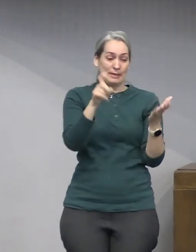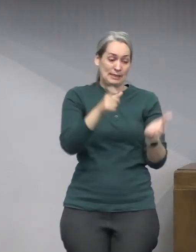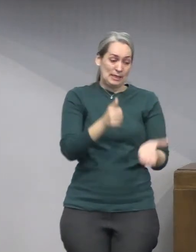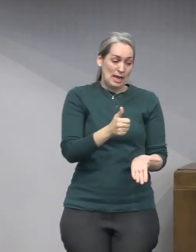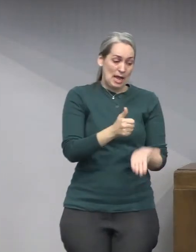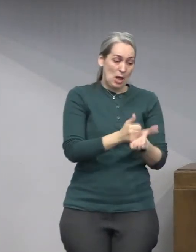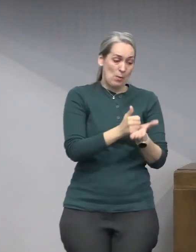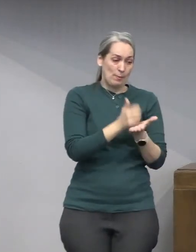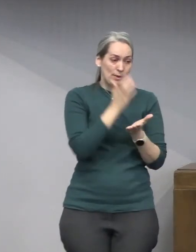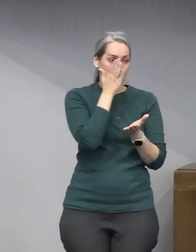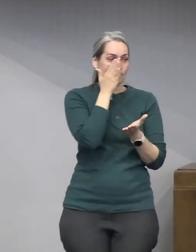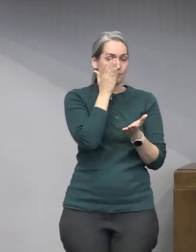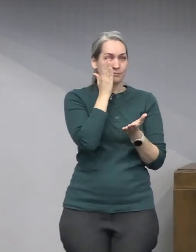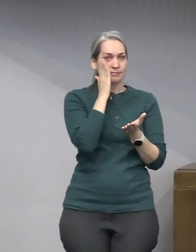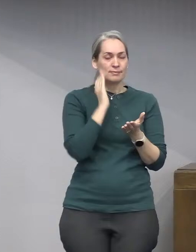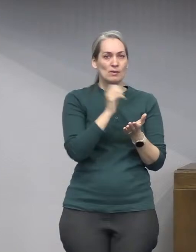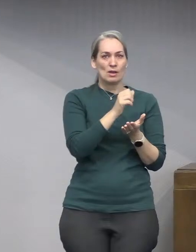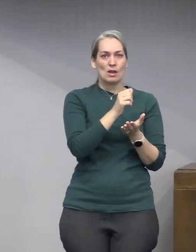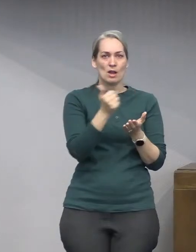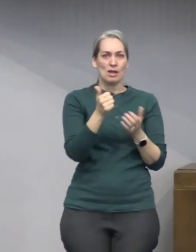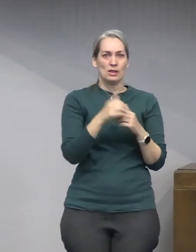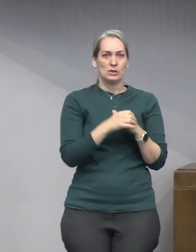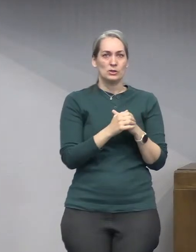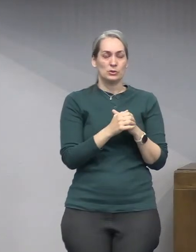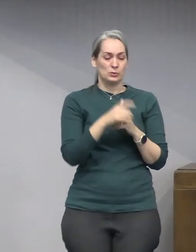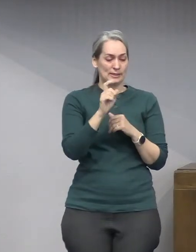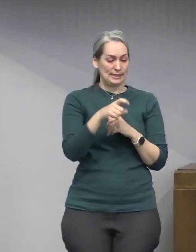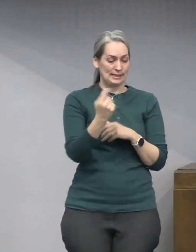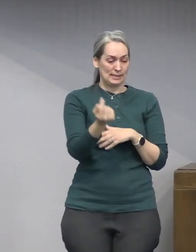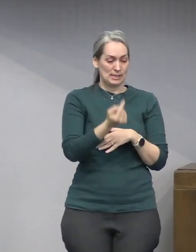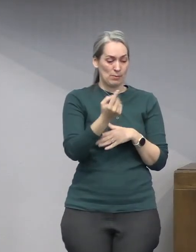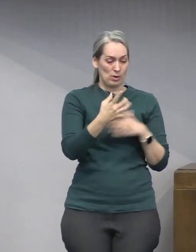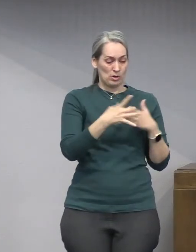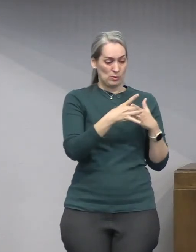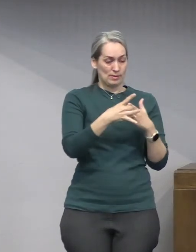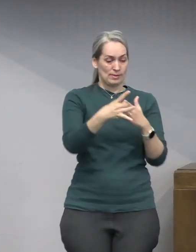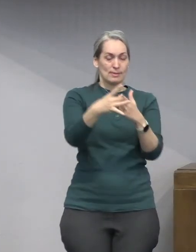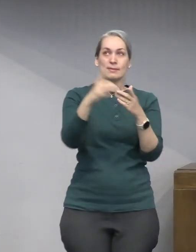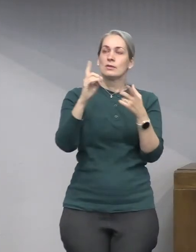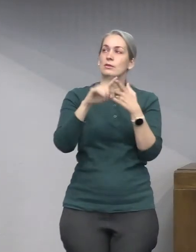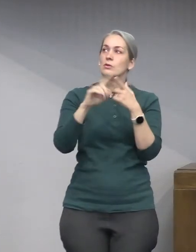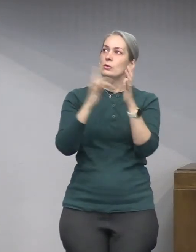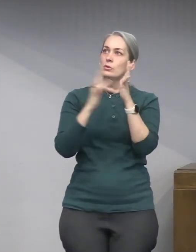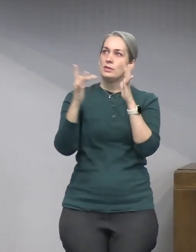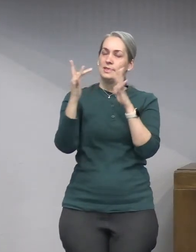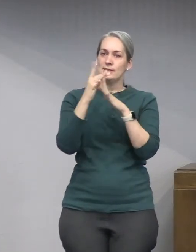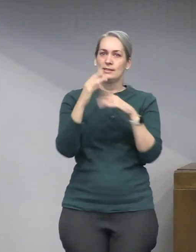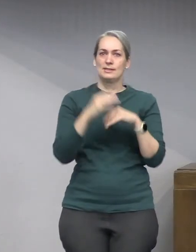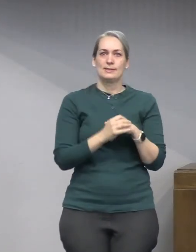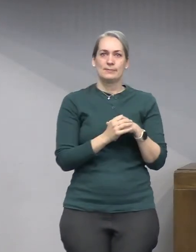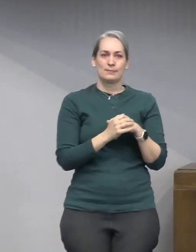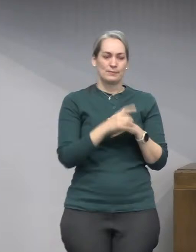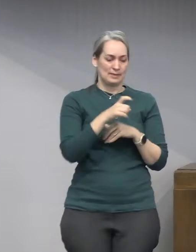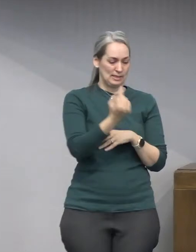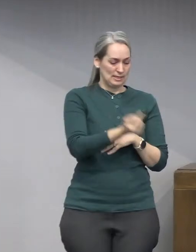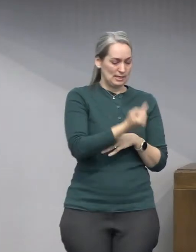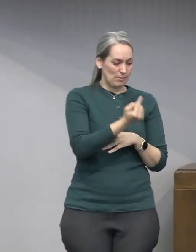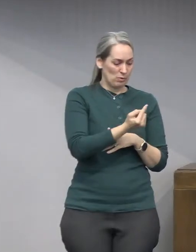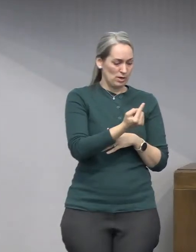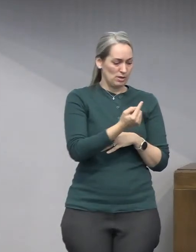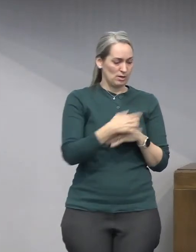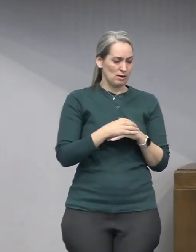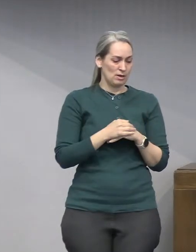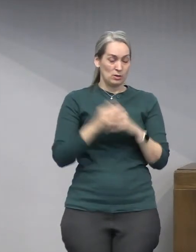help. Others who need someone to lead them to Jesus. Need someone to